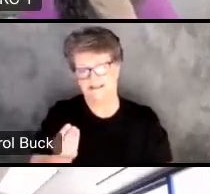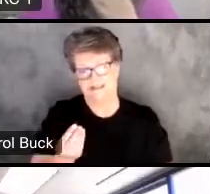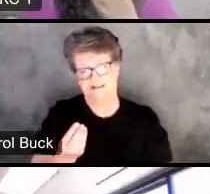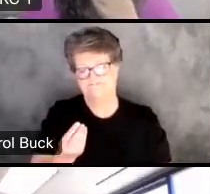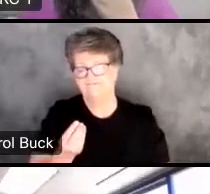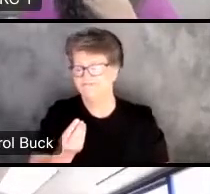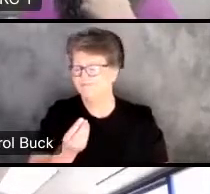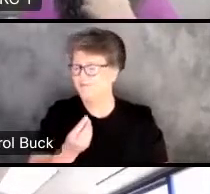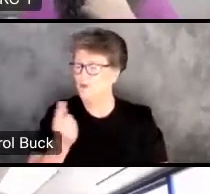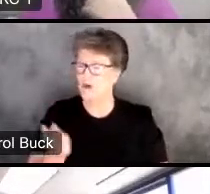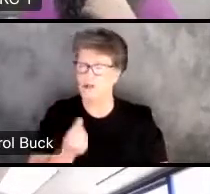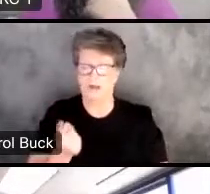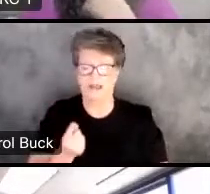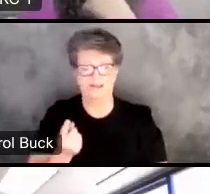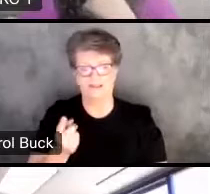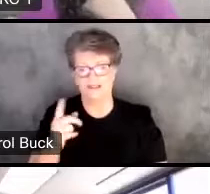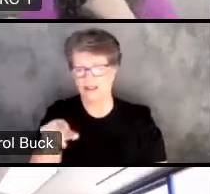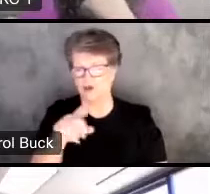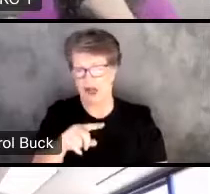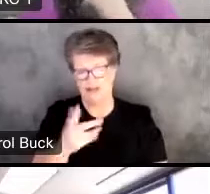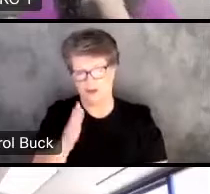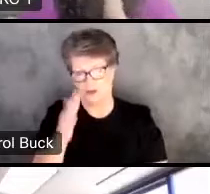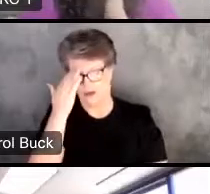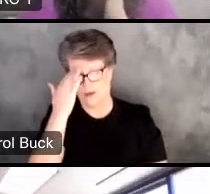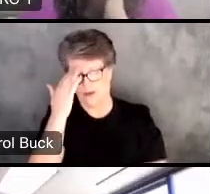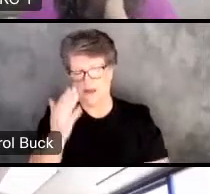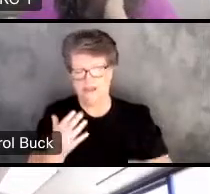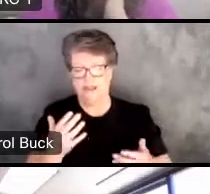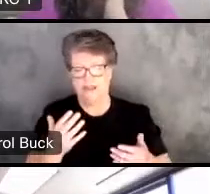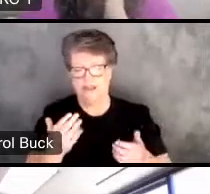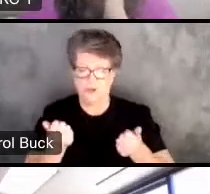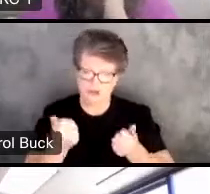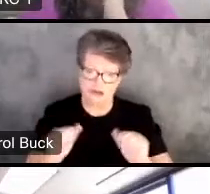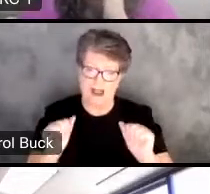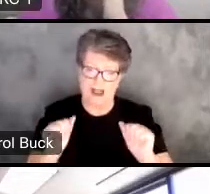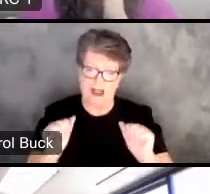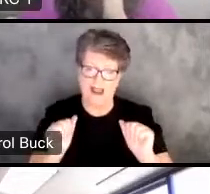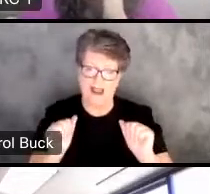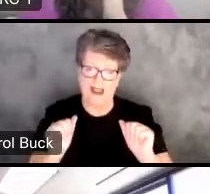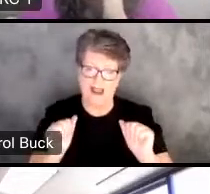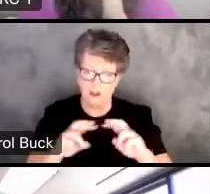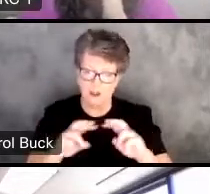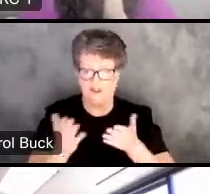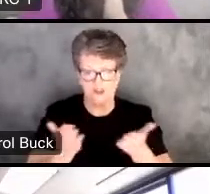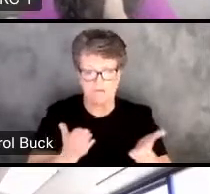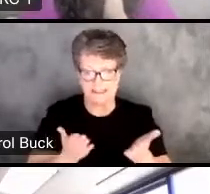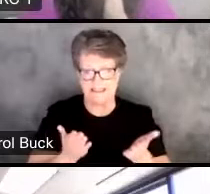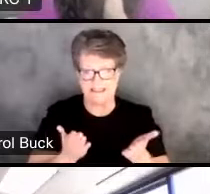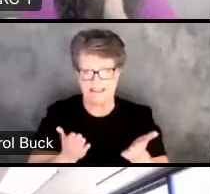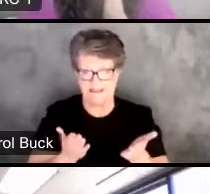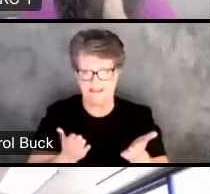we're, as you guys are, so are we, always trying to really look at the services our clients are